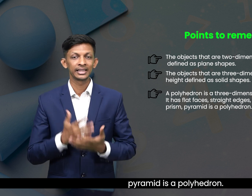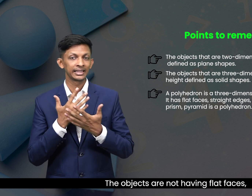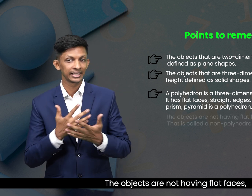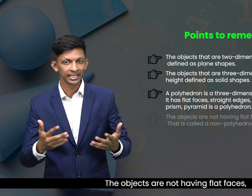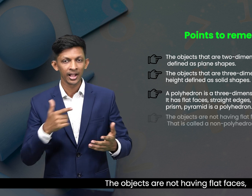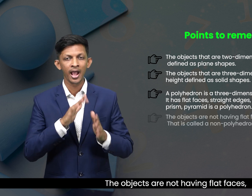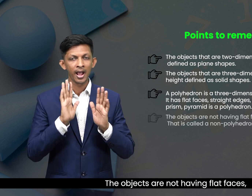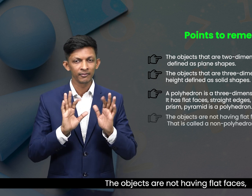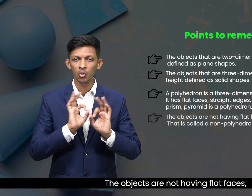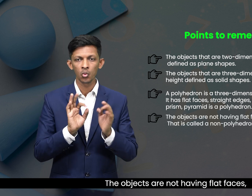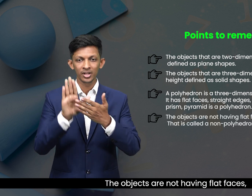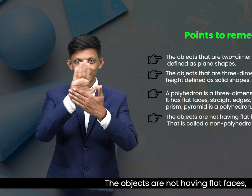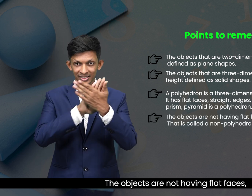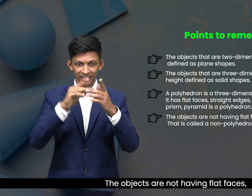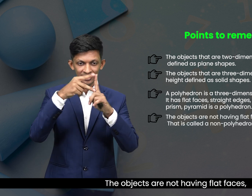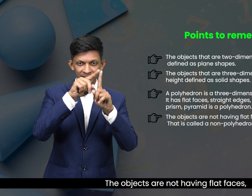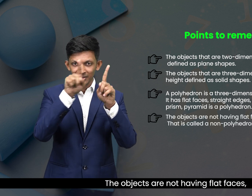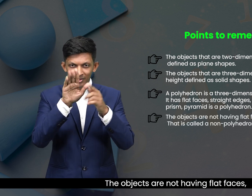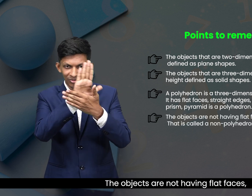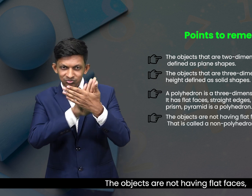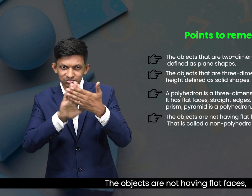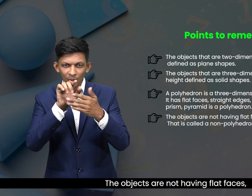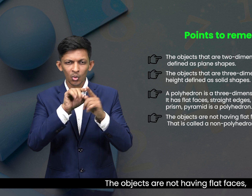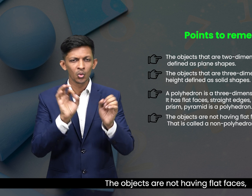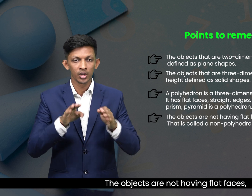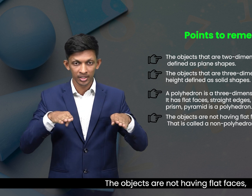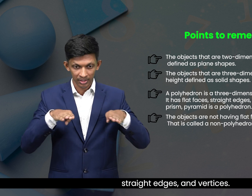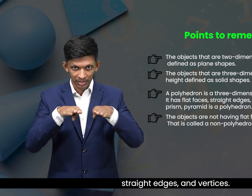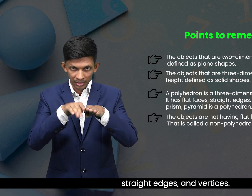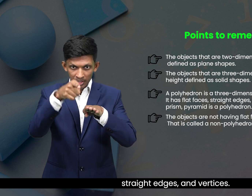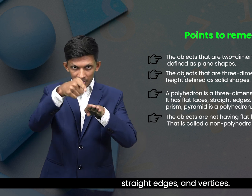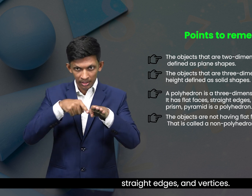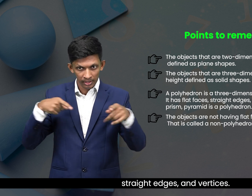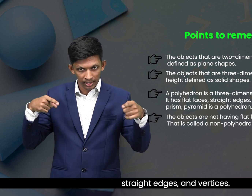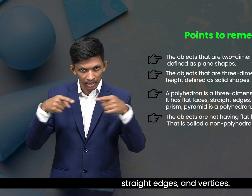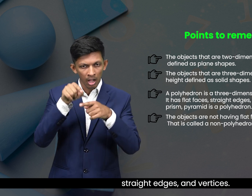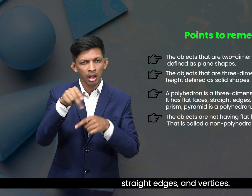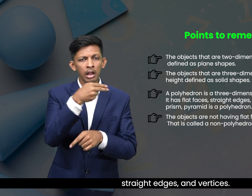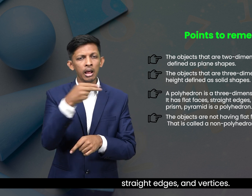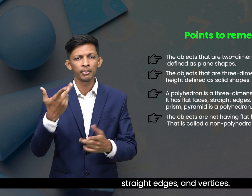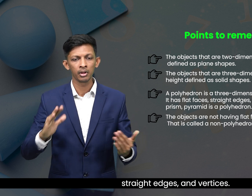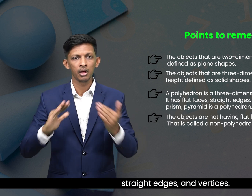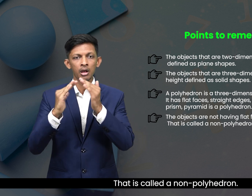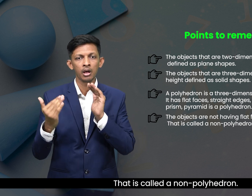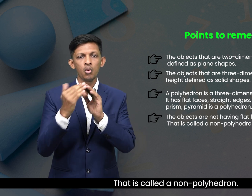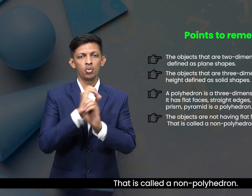The objects are not having flat faces, straight edges and vertices, that is called